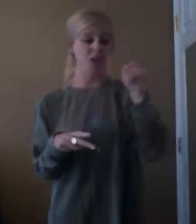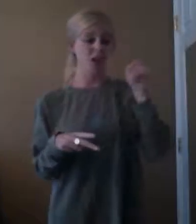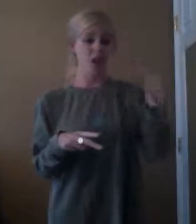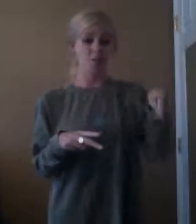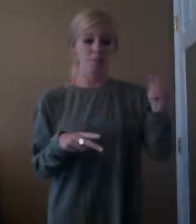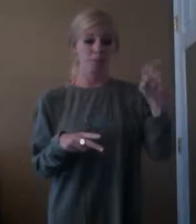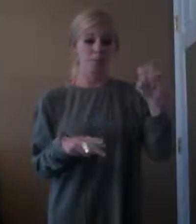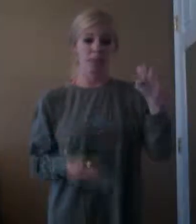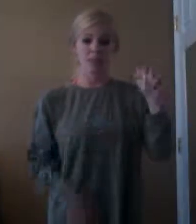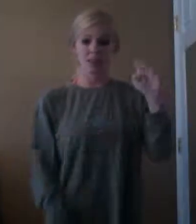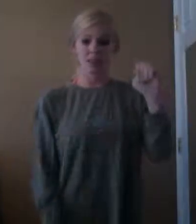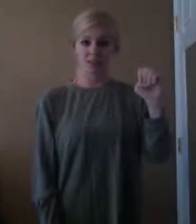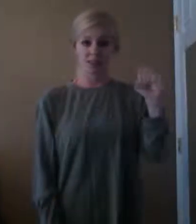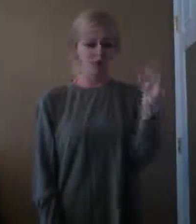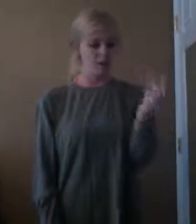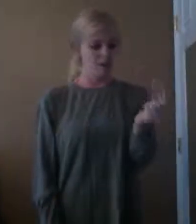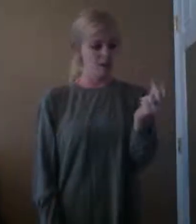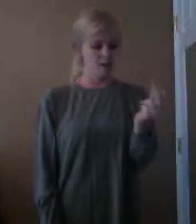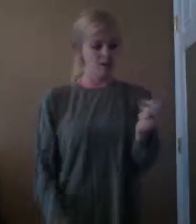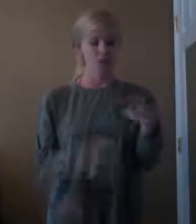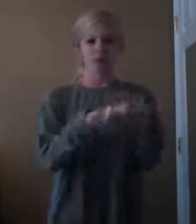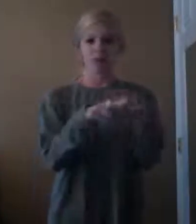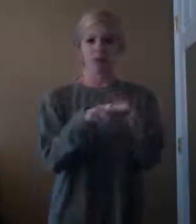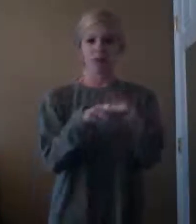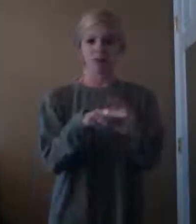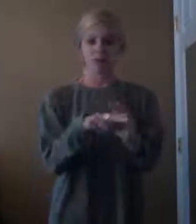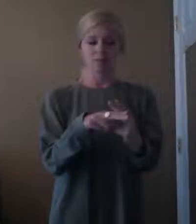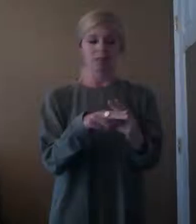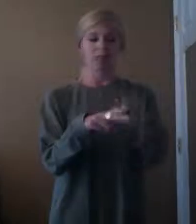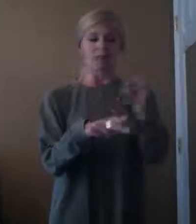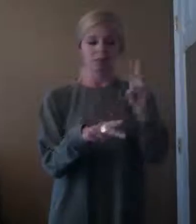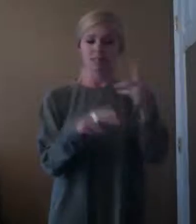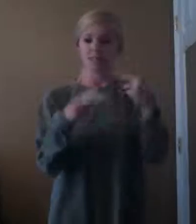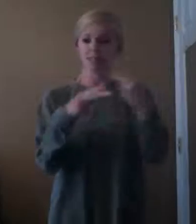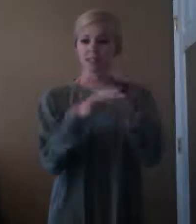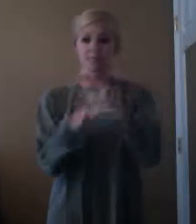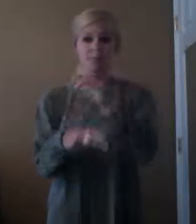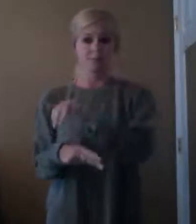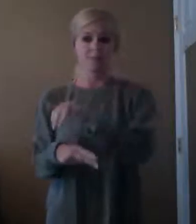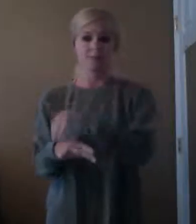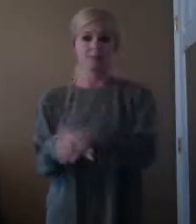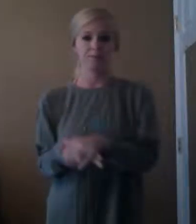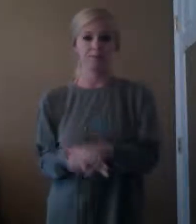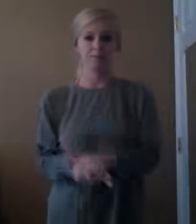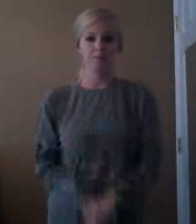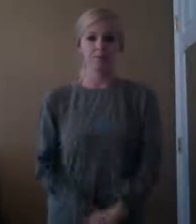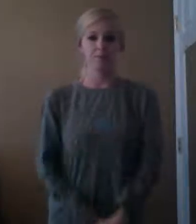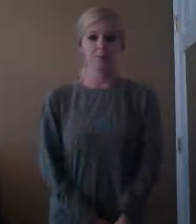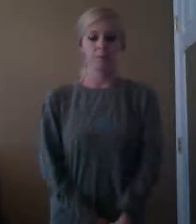Pete weighs. So let's look at this picture. We need to know how much Pete